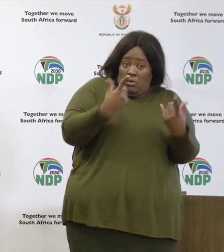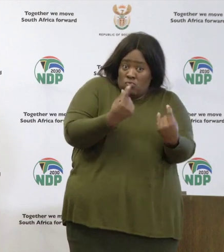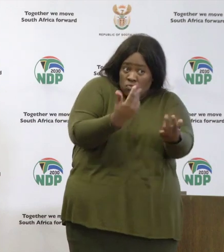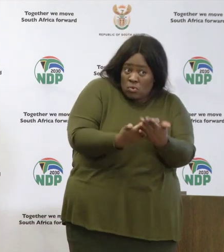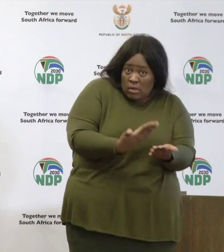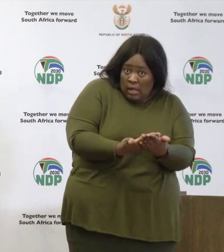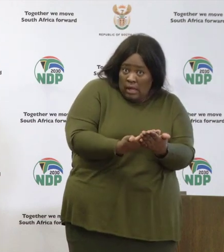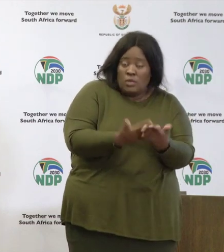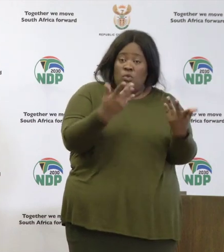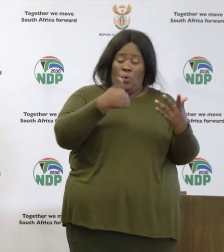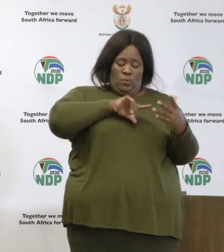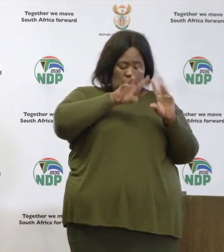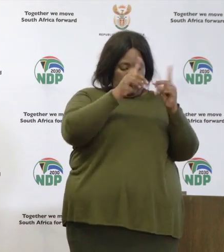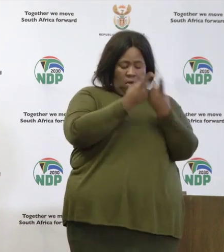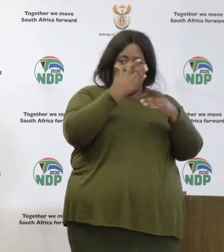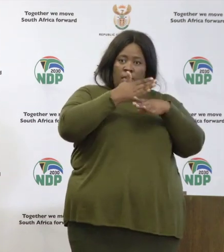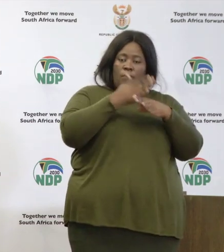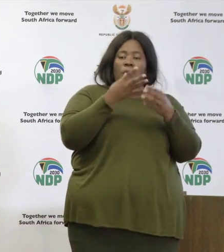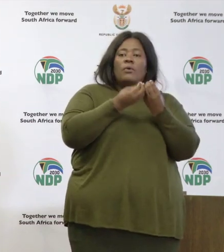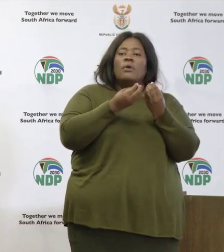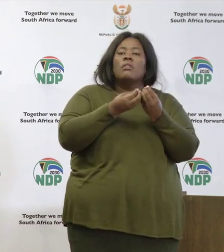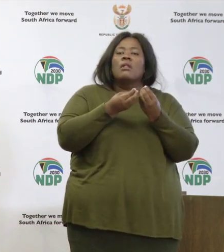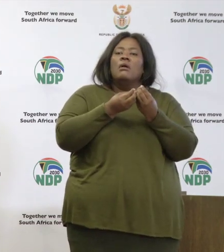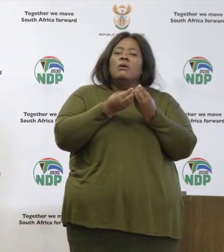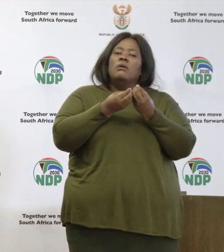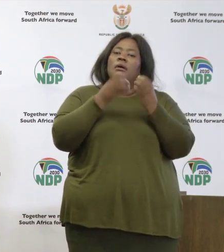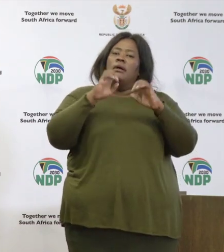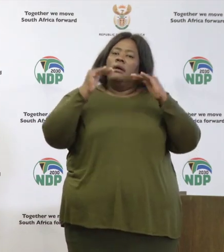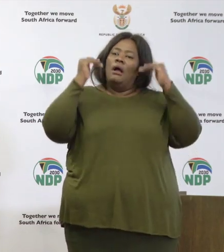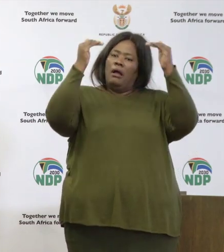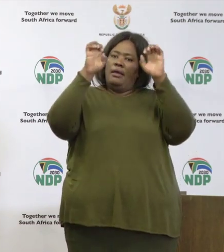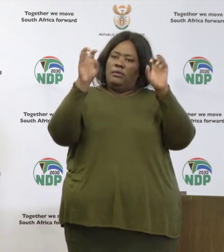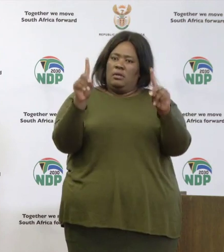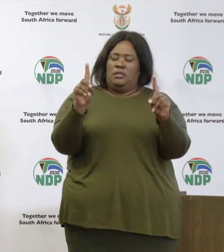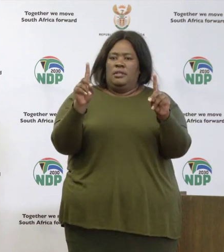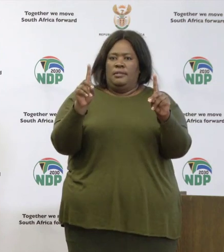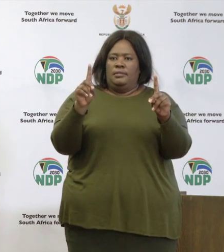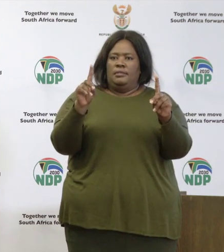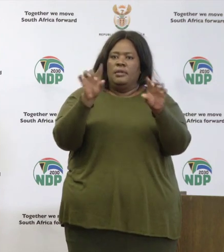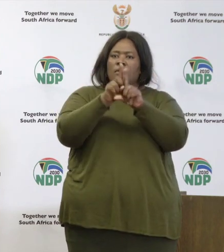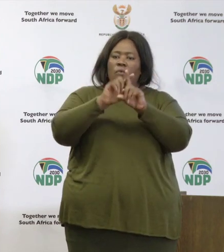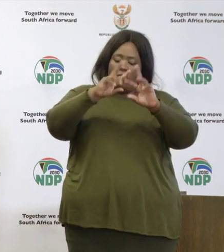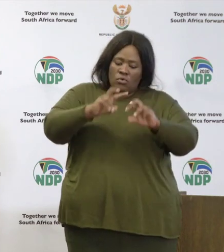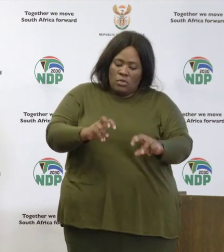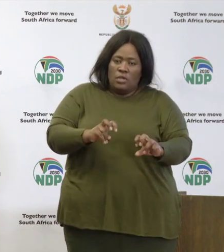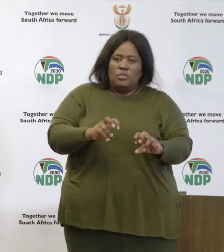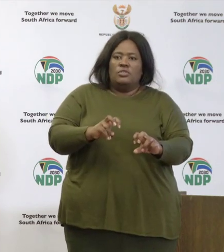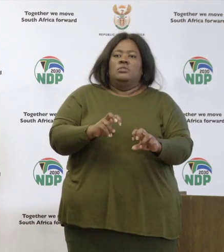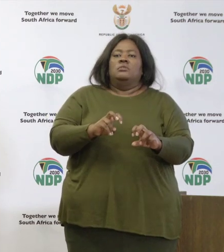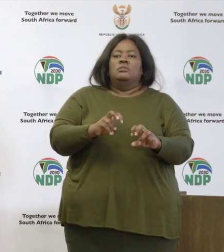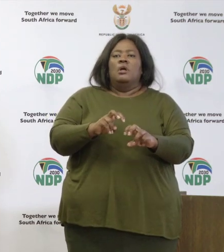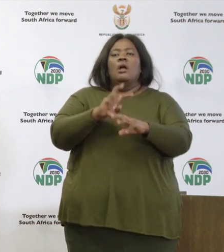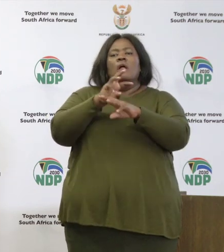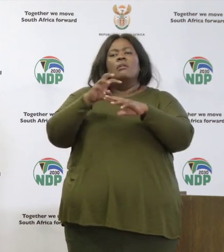working together with the Tertiary Education and Research Network of South Africa, which helps to provide